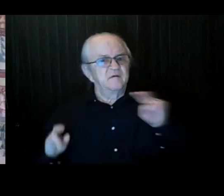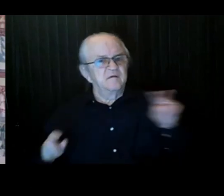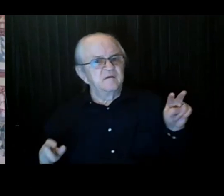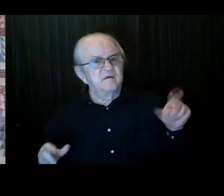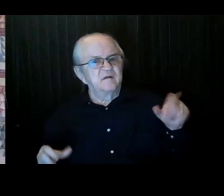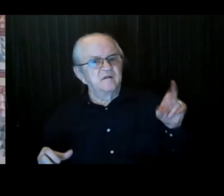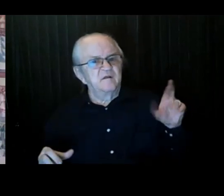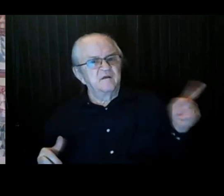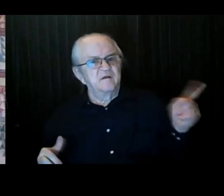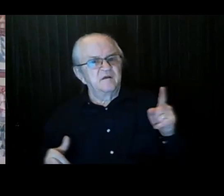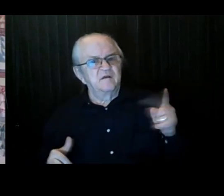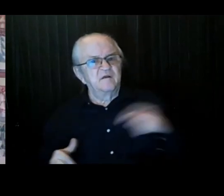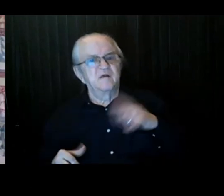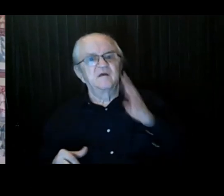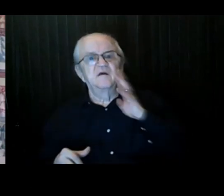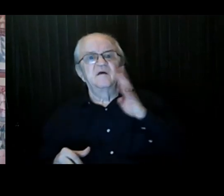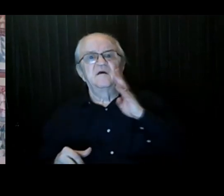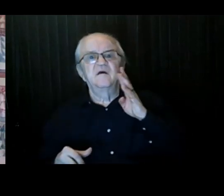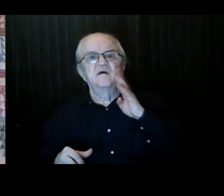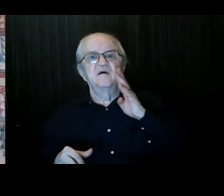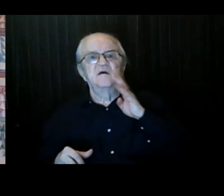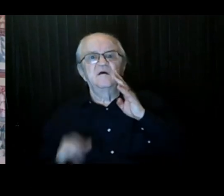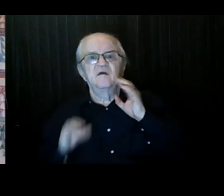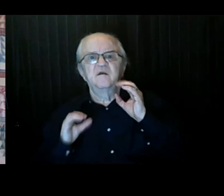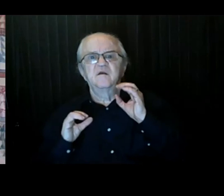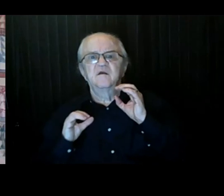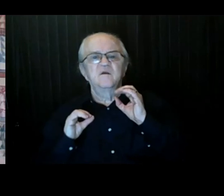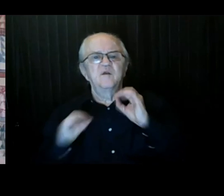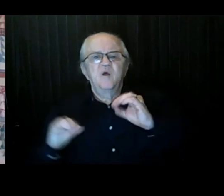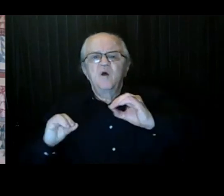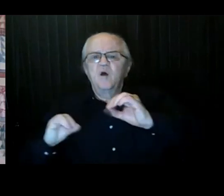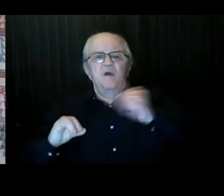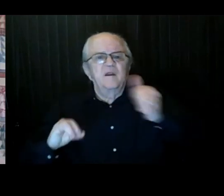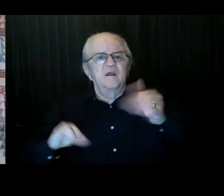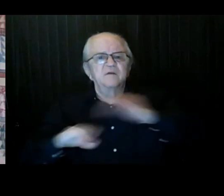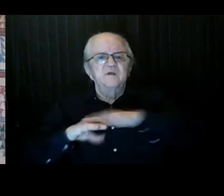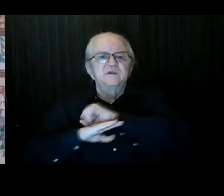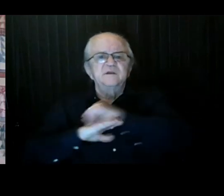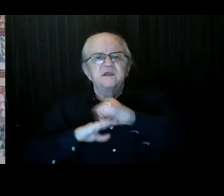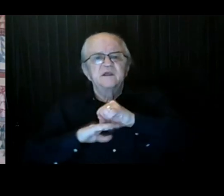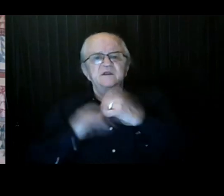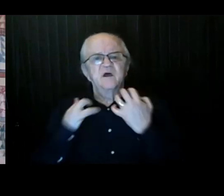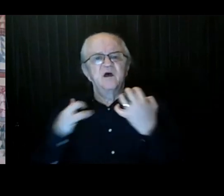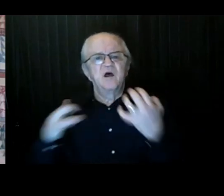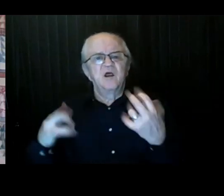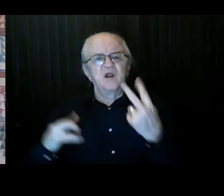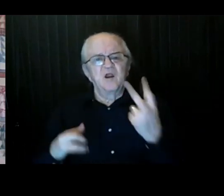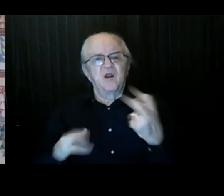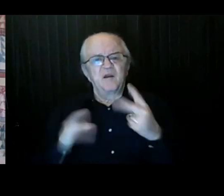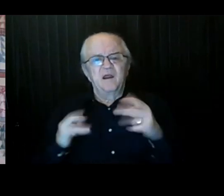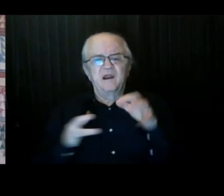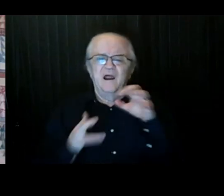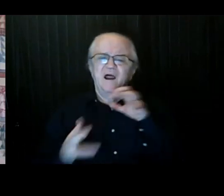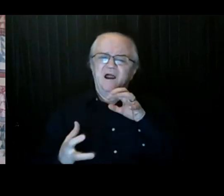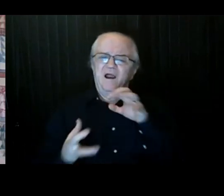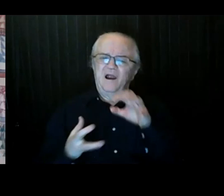said a line. And there was nobody else on the stage. And the 200 people in the audience just broke out in